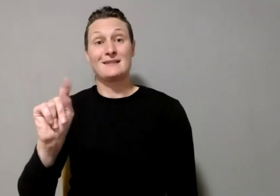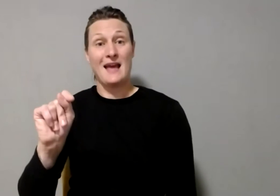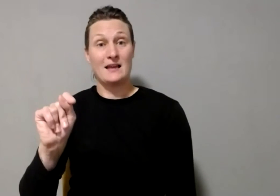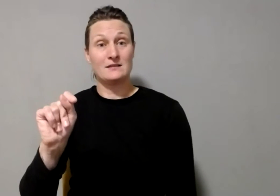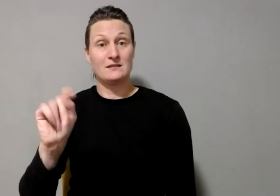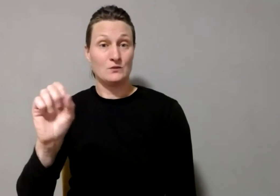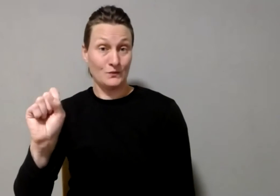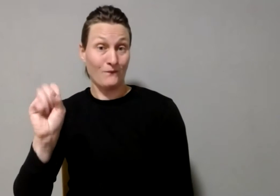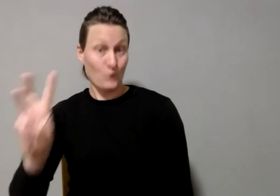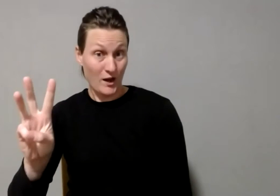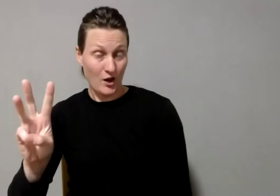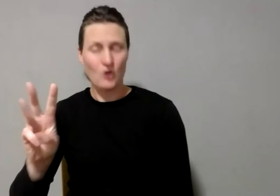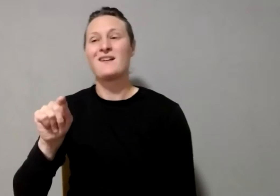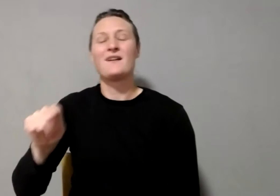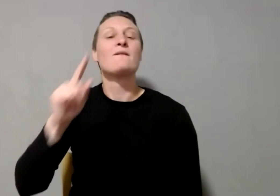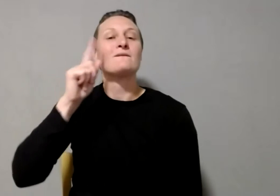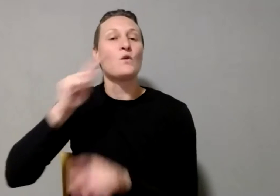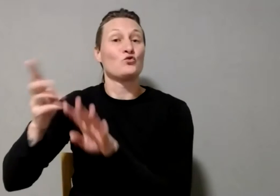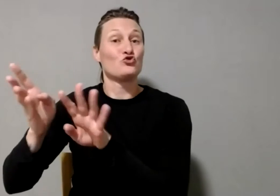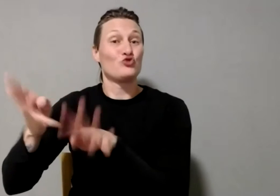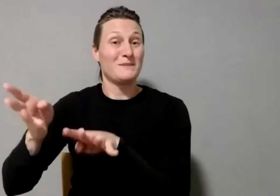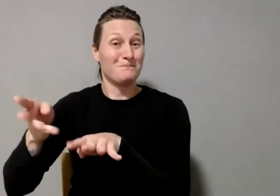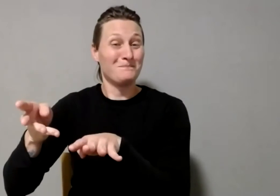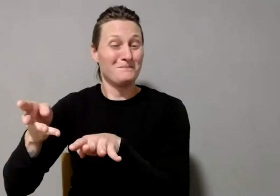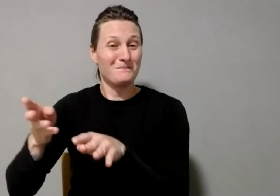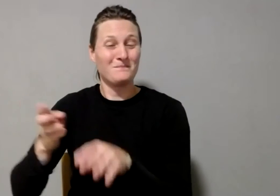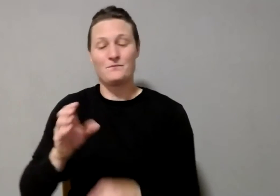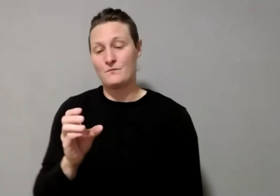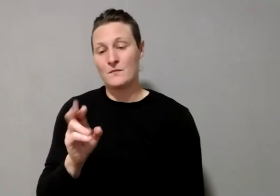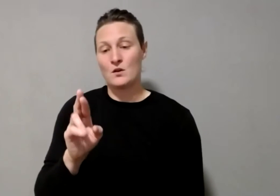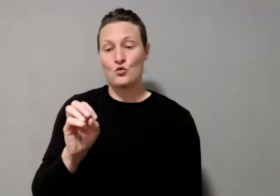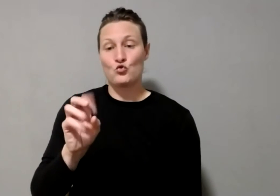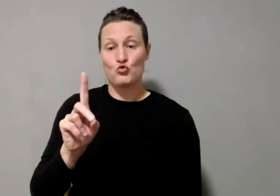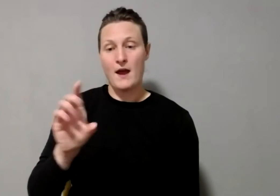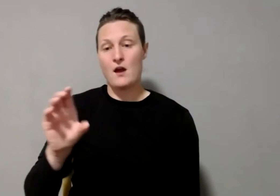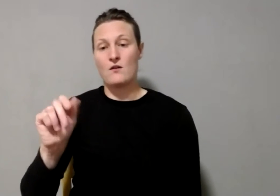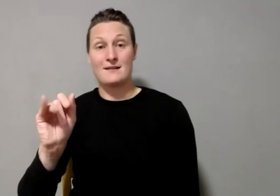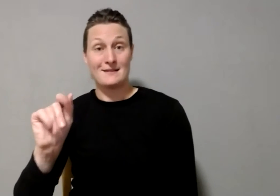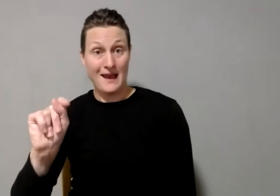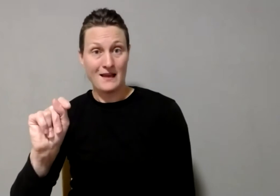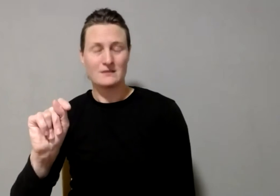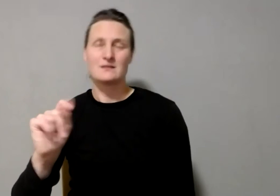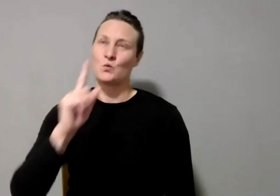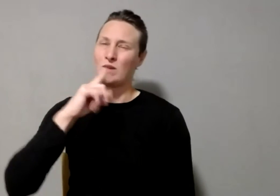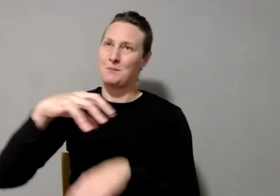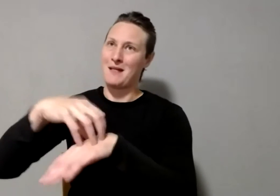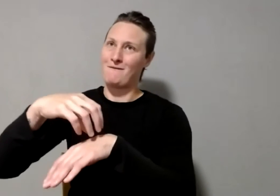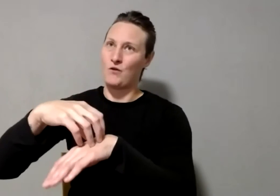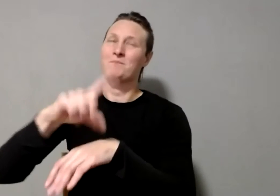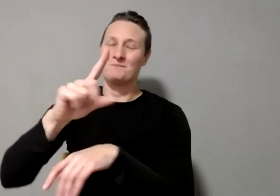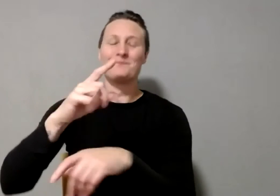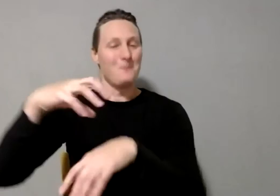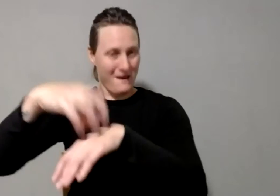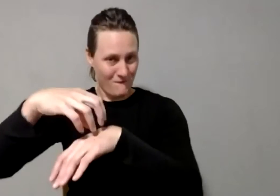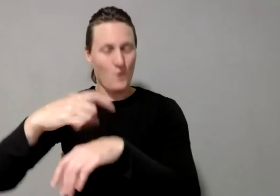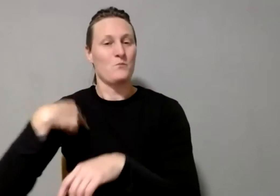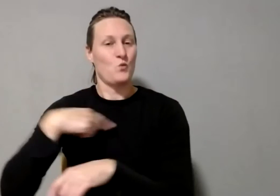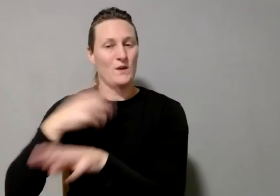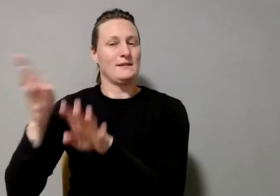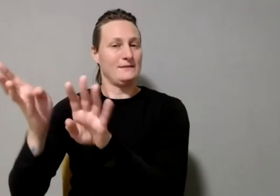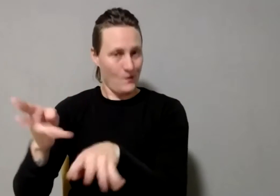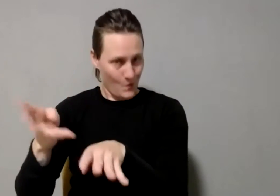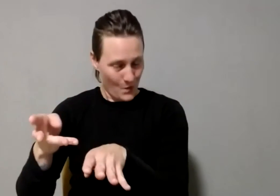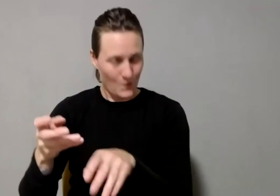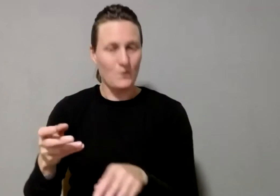a streaming software that we are, or product rather, platform rather, that we're using to